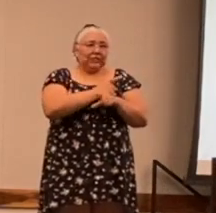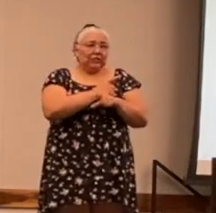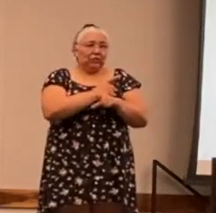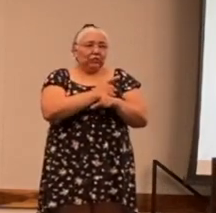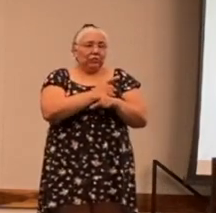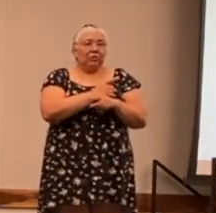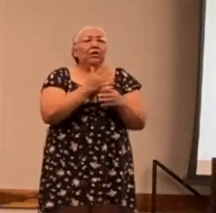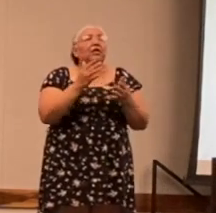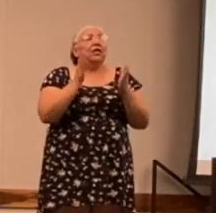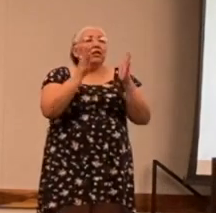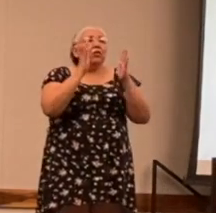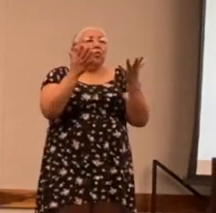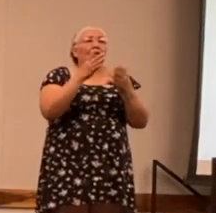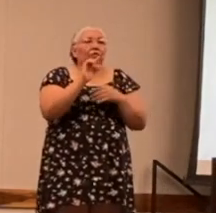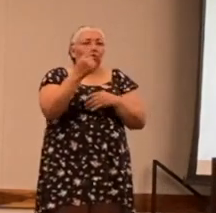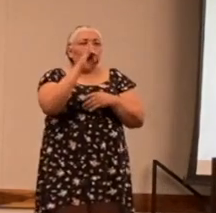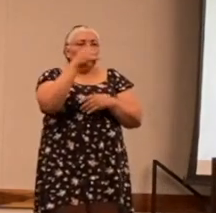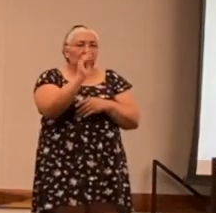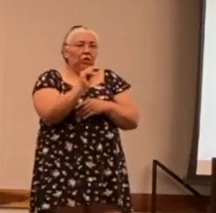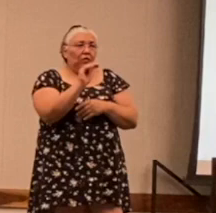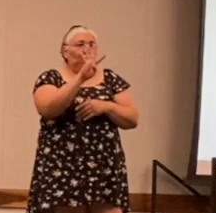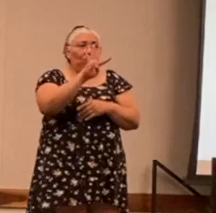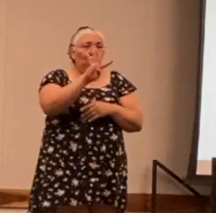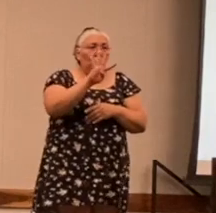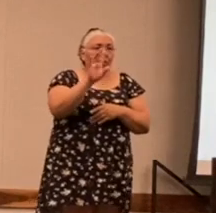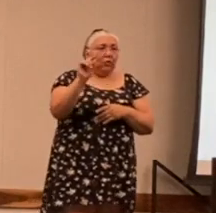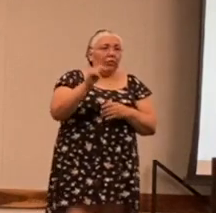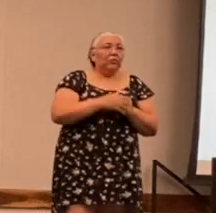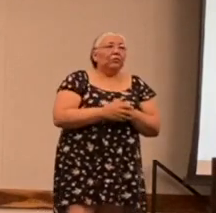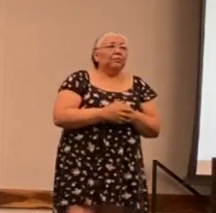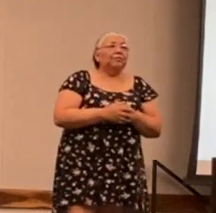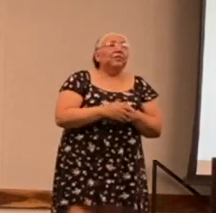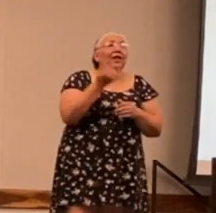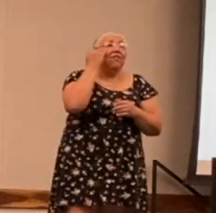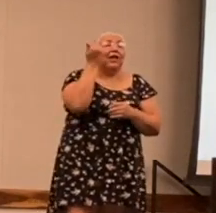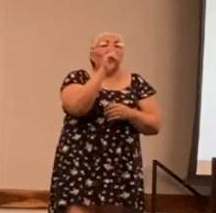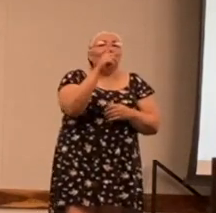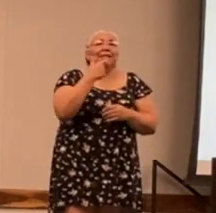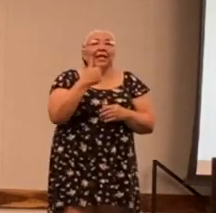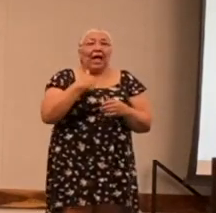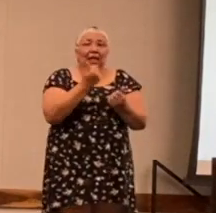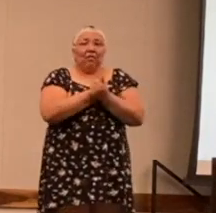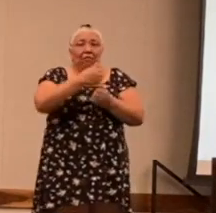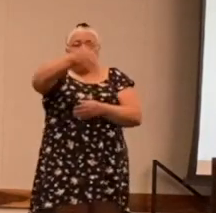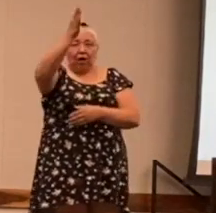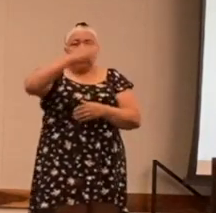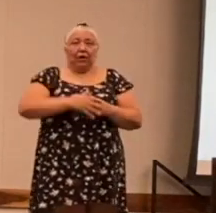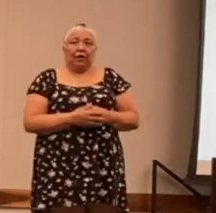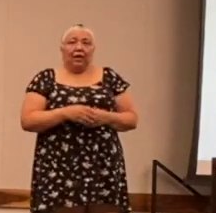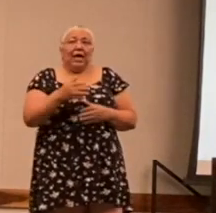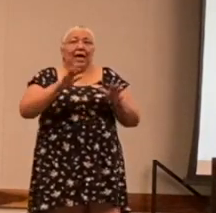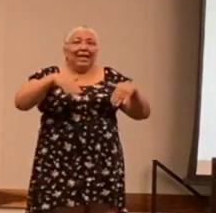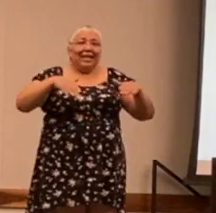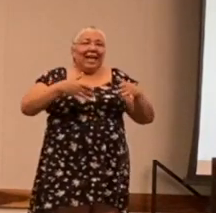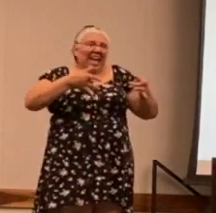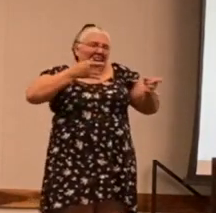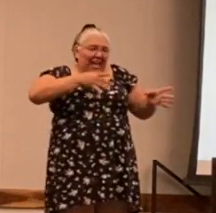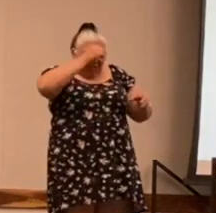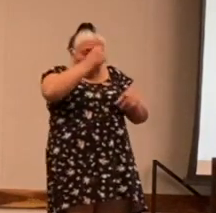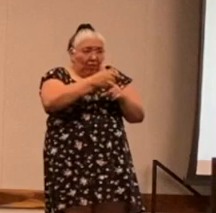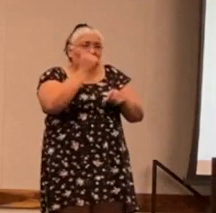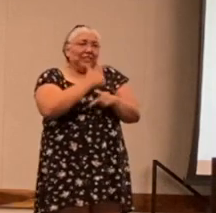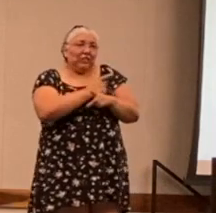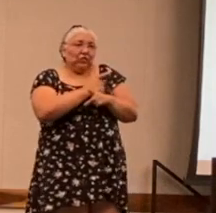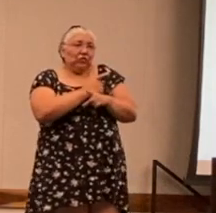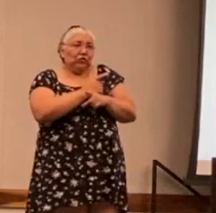Listen to what 1 John says in verse John 4. It says, if anyone says, I love God, and yet hates his brother